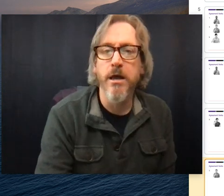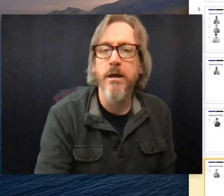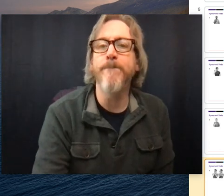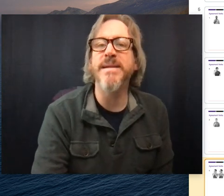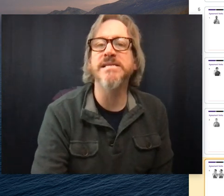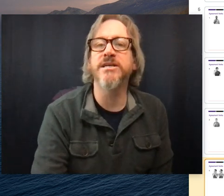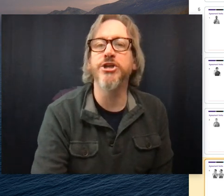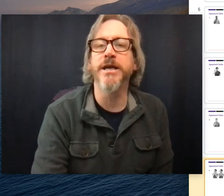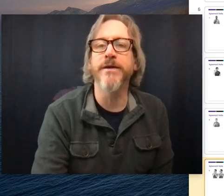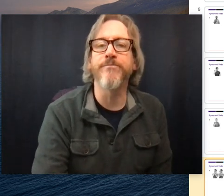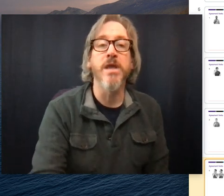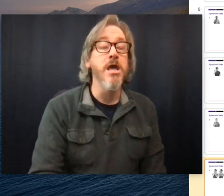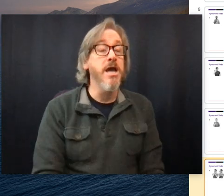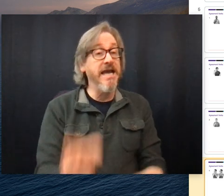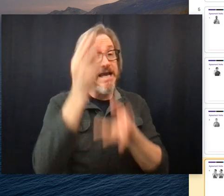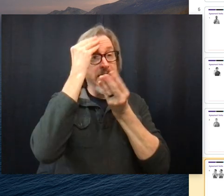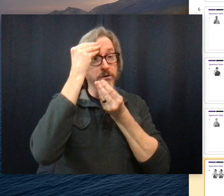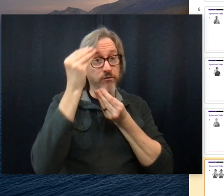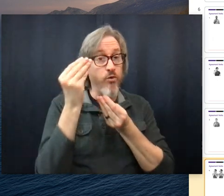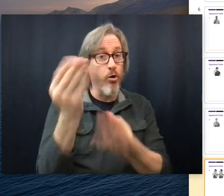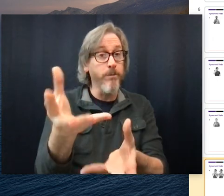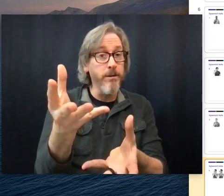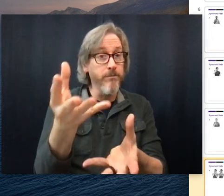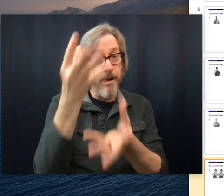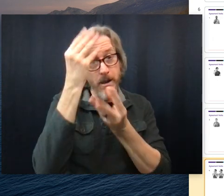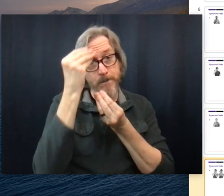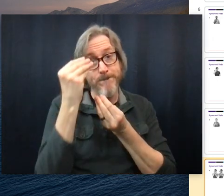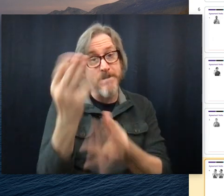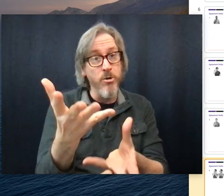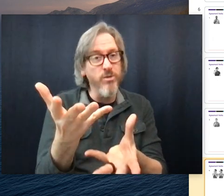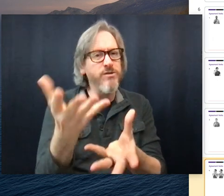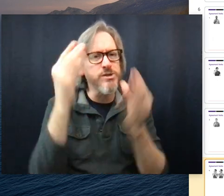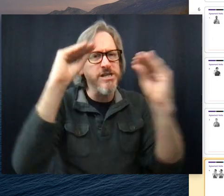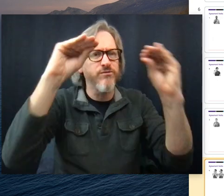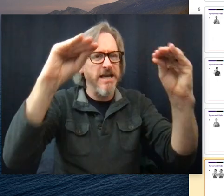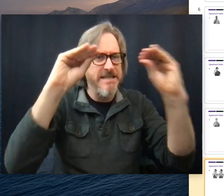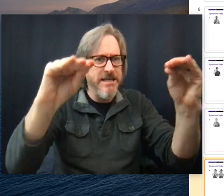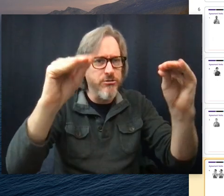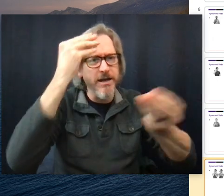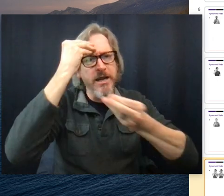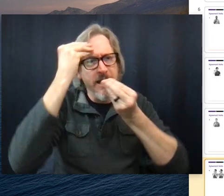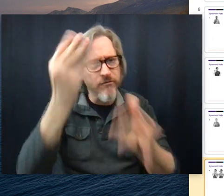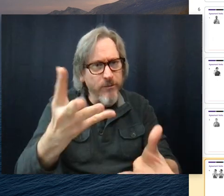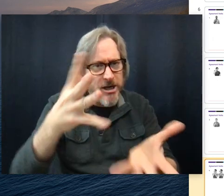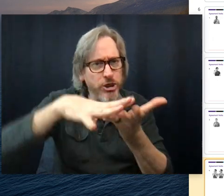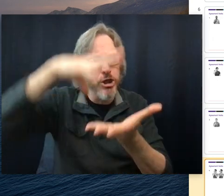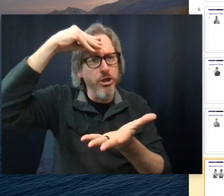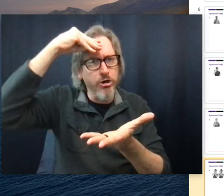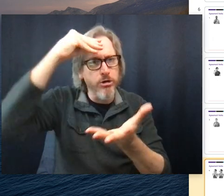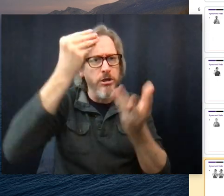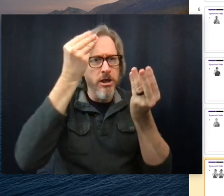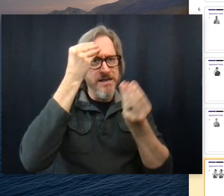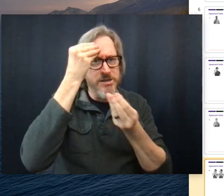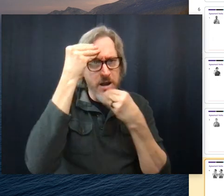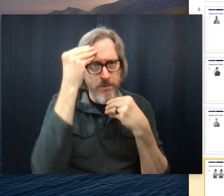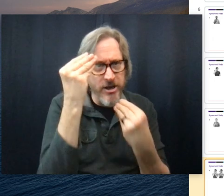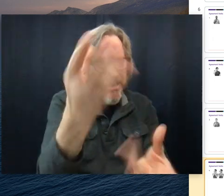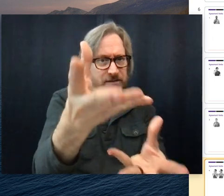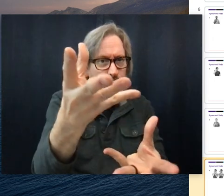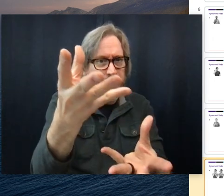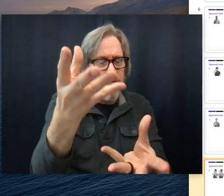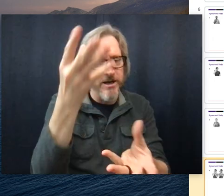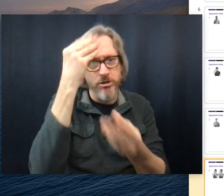Electronic messaging. Inform. We've used these for like teach, right? Information, learn. So now